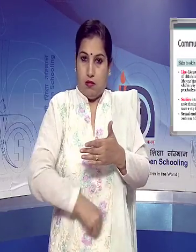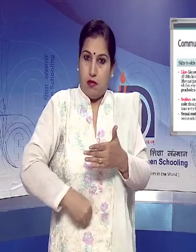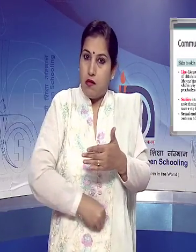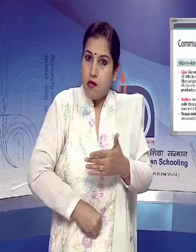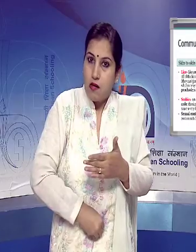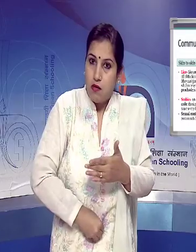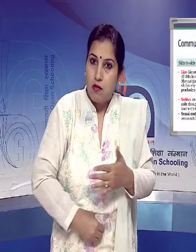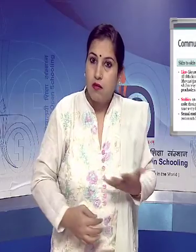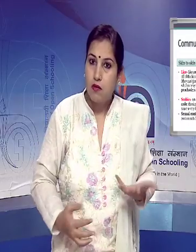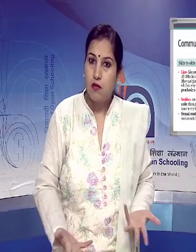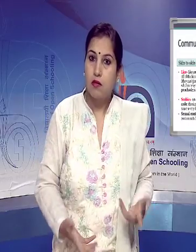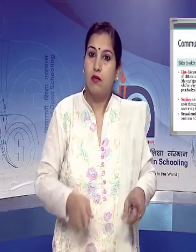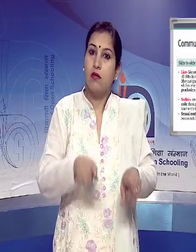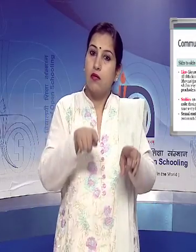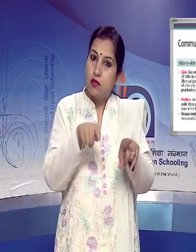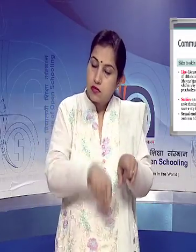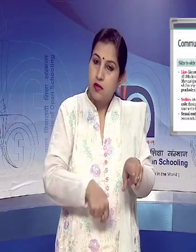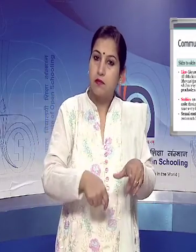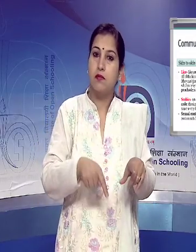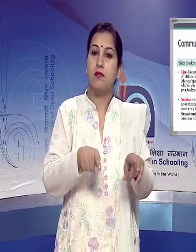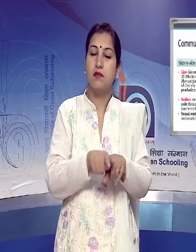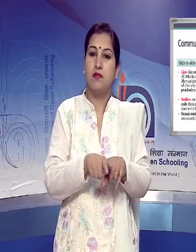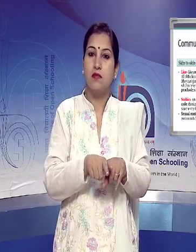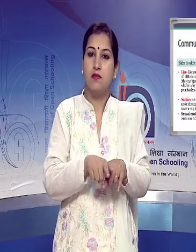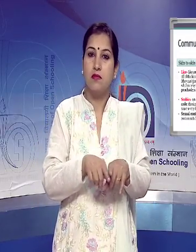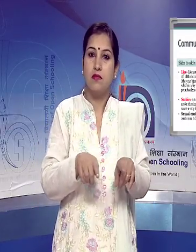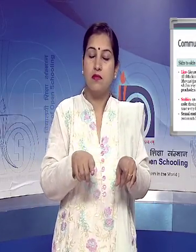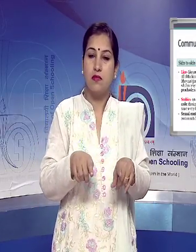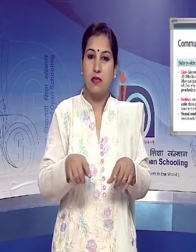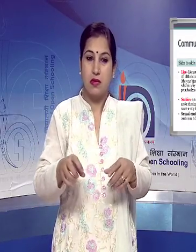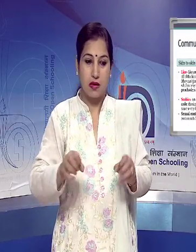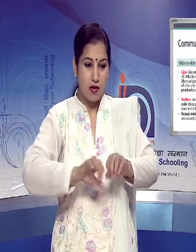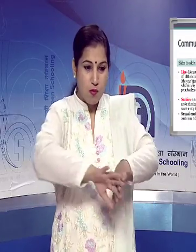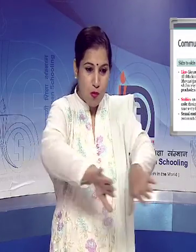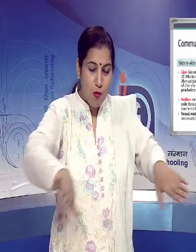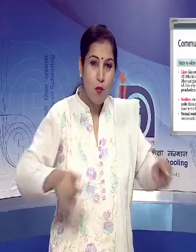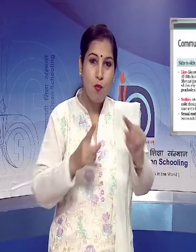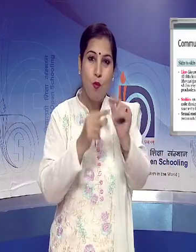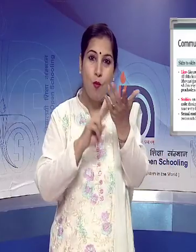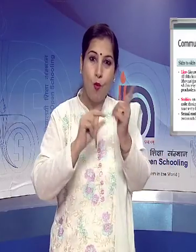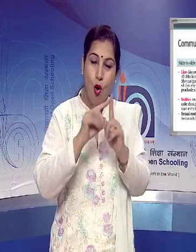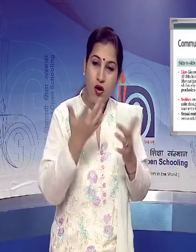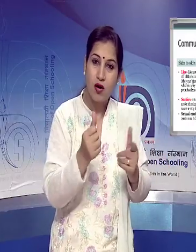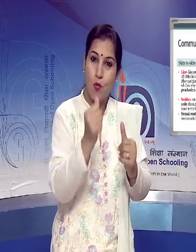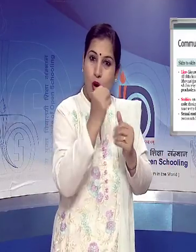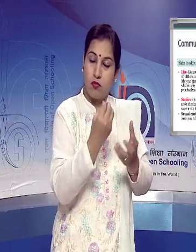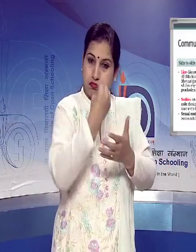pond or canal water contains egg, cyst, and most of